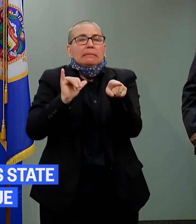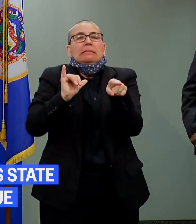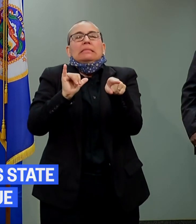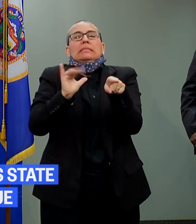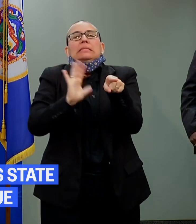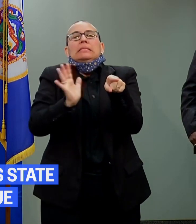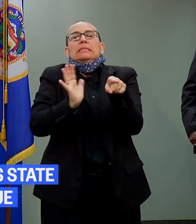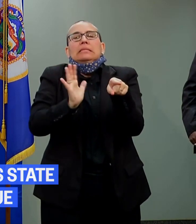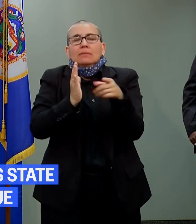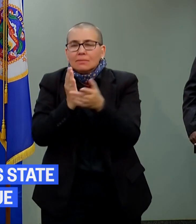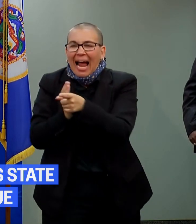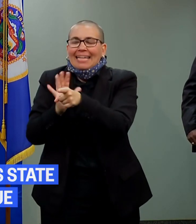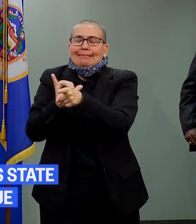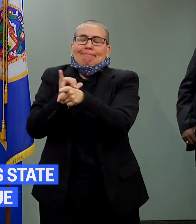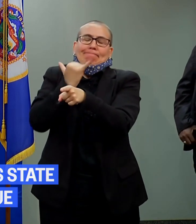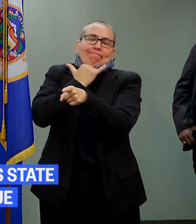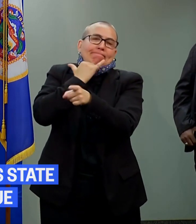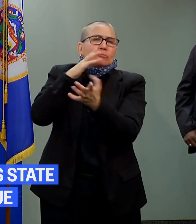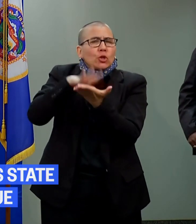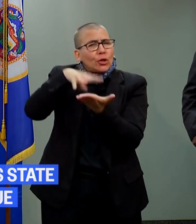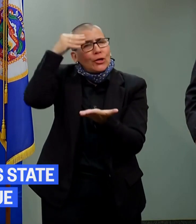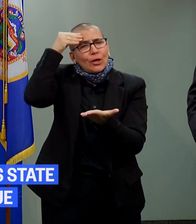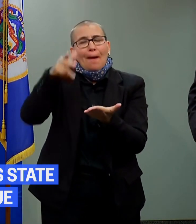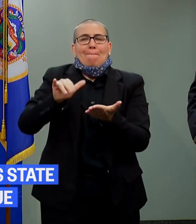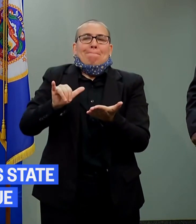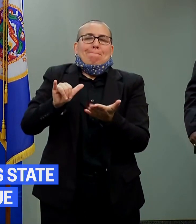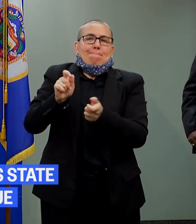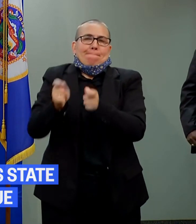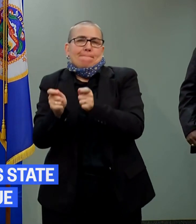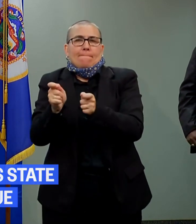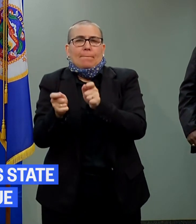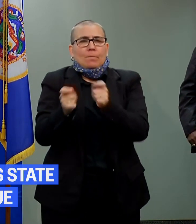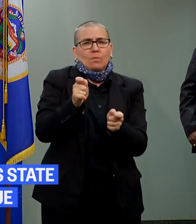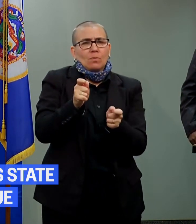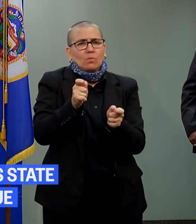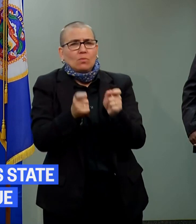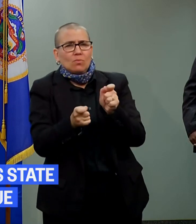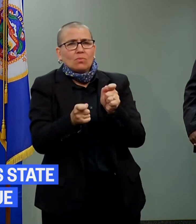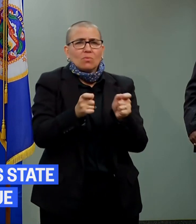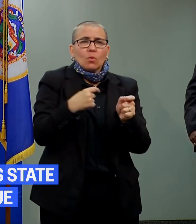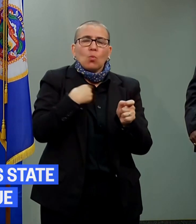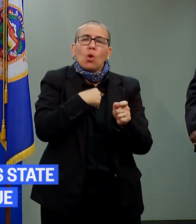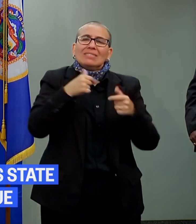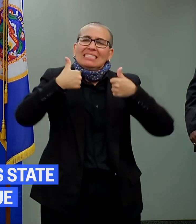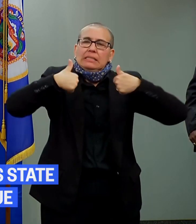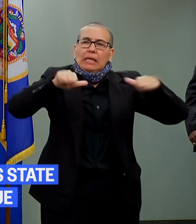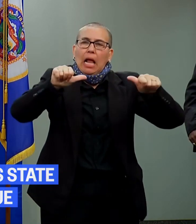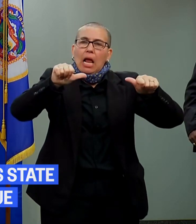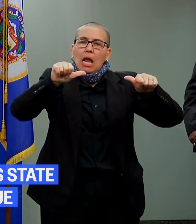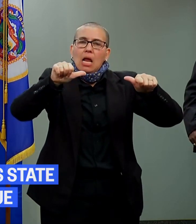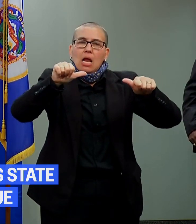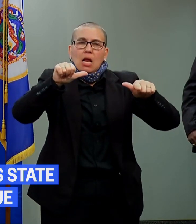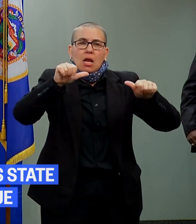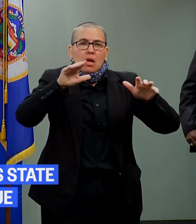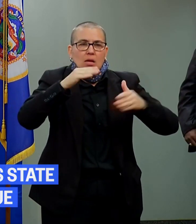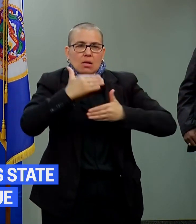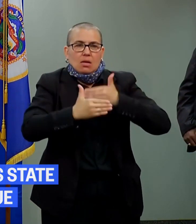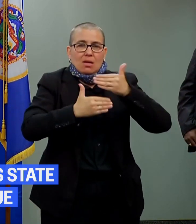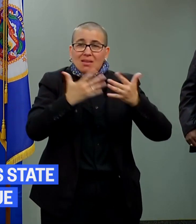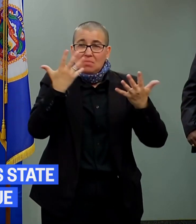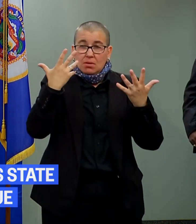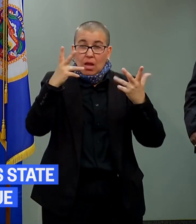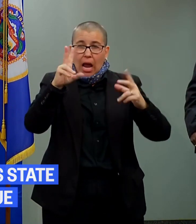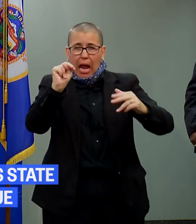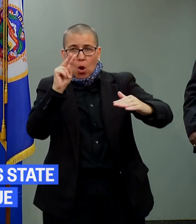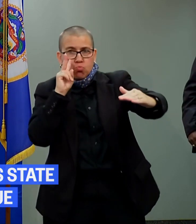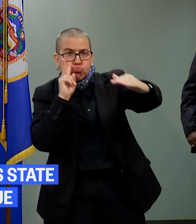perfect. And as long as we're continually improving, both our training and our practices and learning, that's all that we can ask